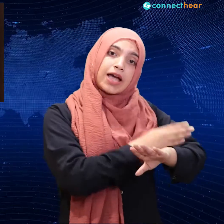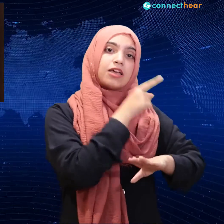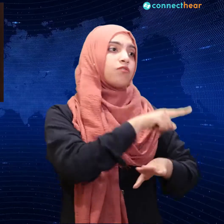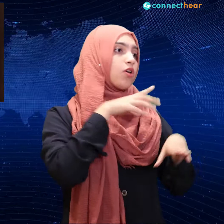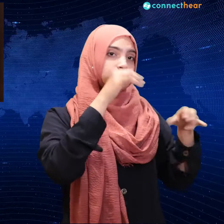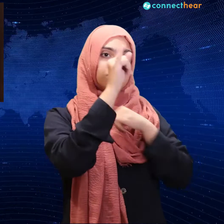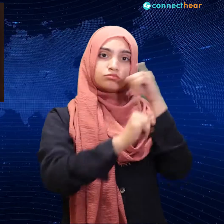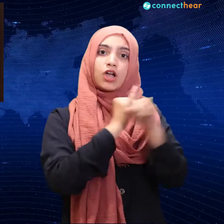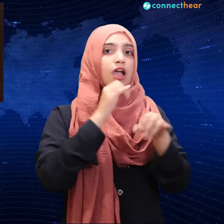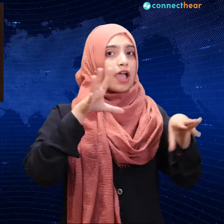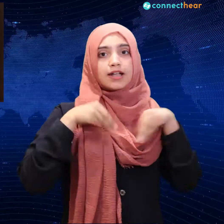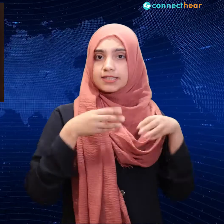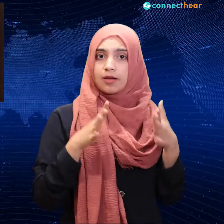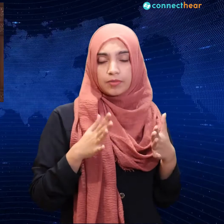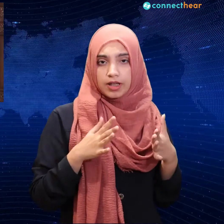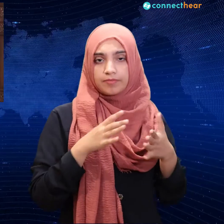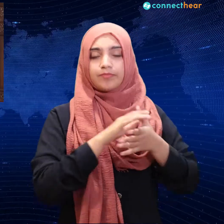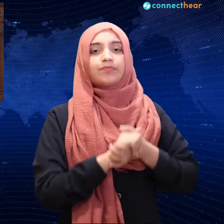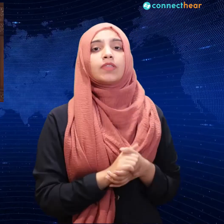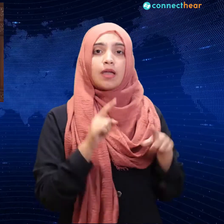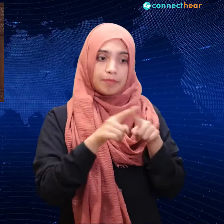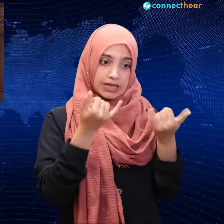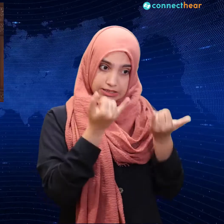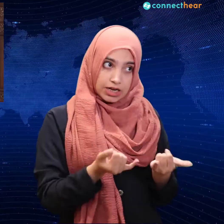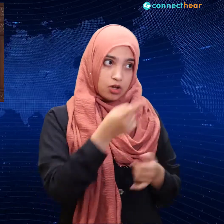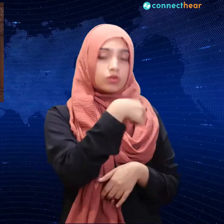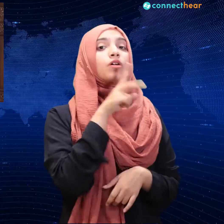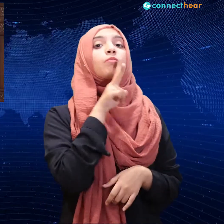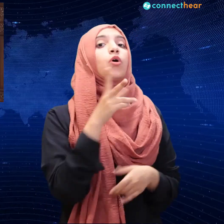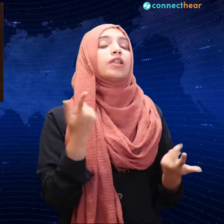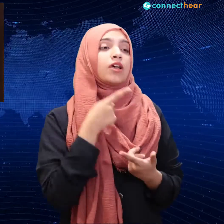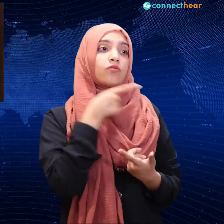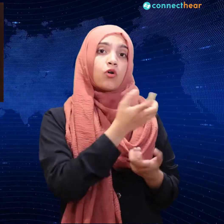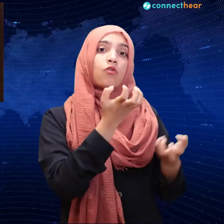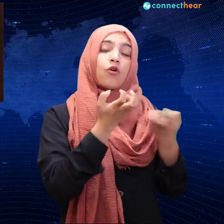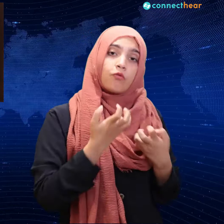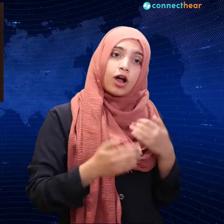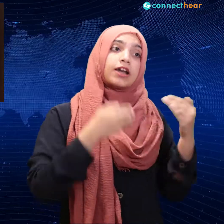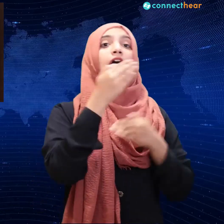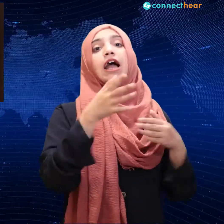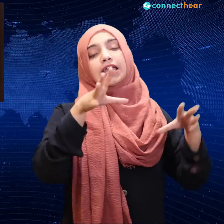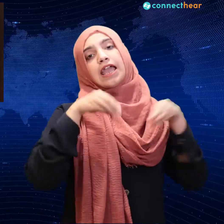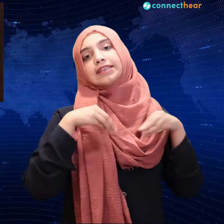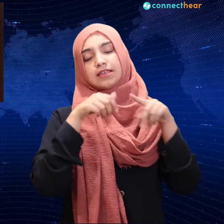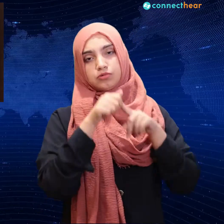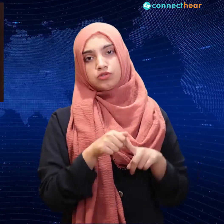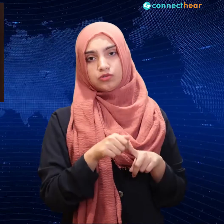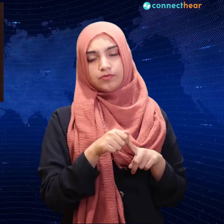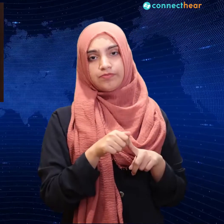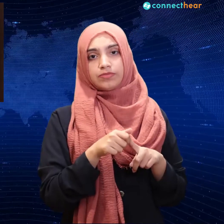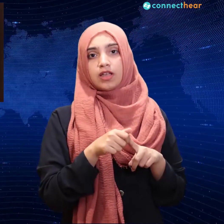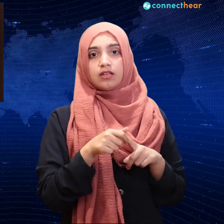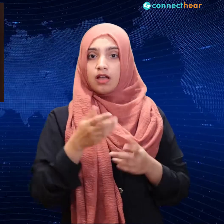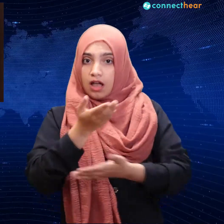to 2001. This time, clearly they're making the statements where they want this acceptability. So we should